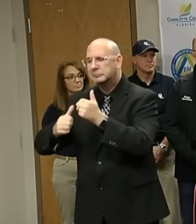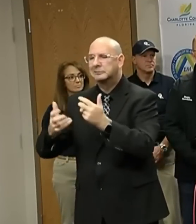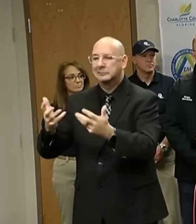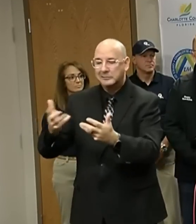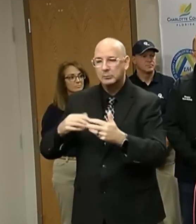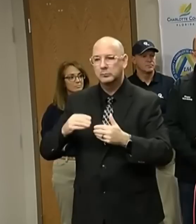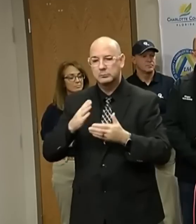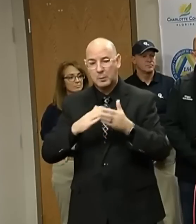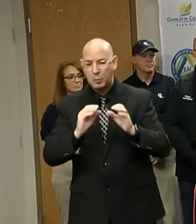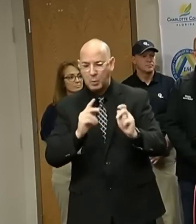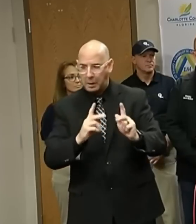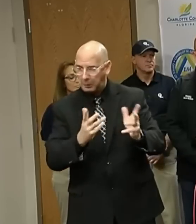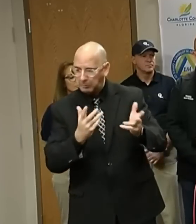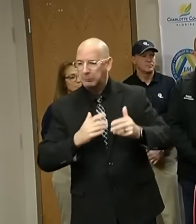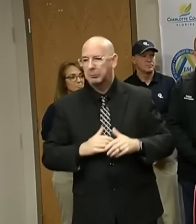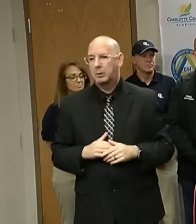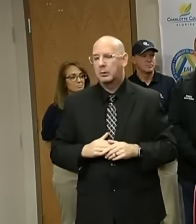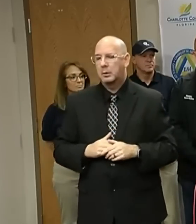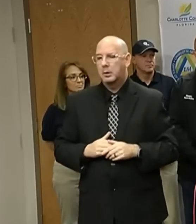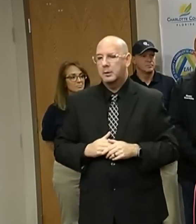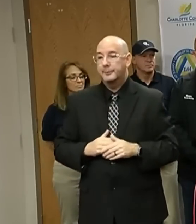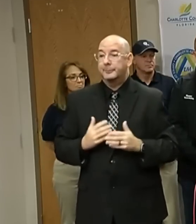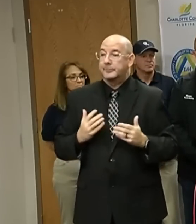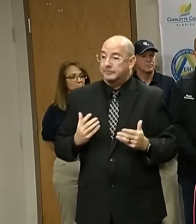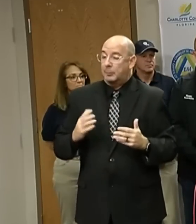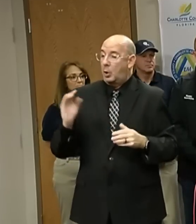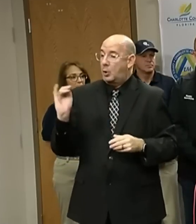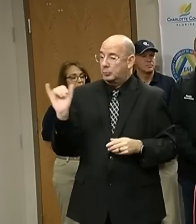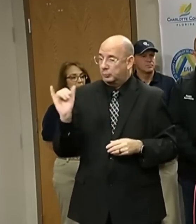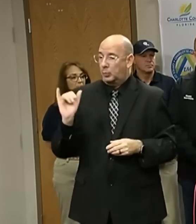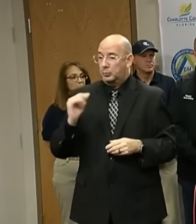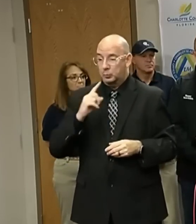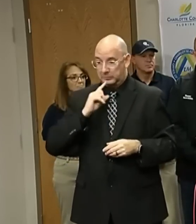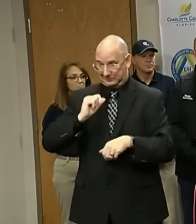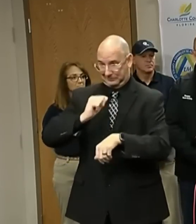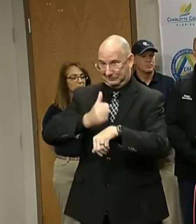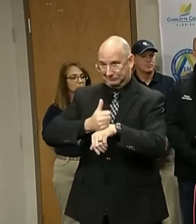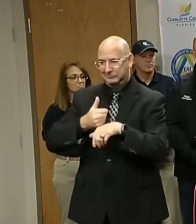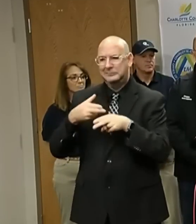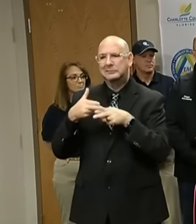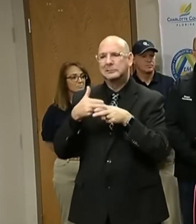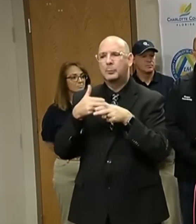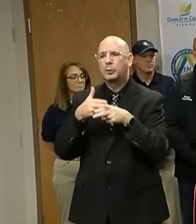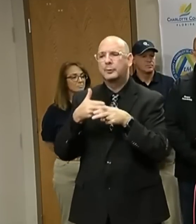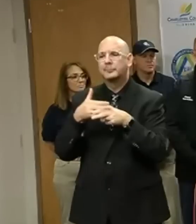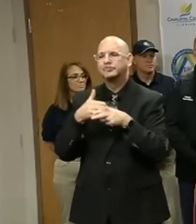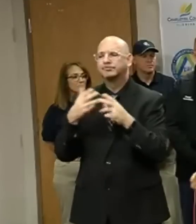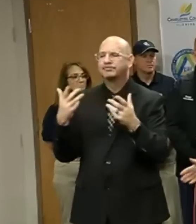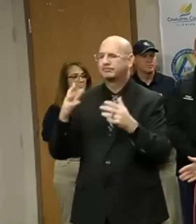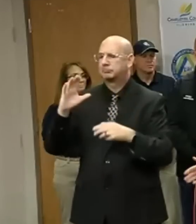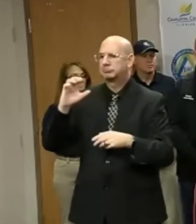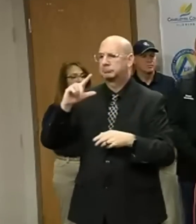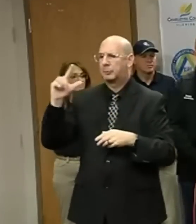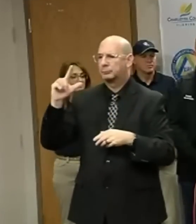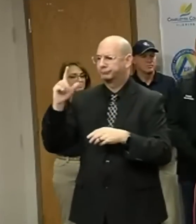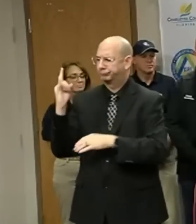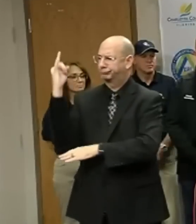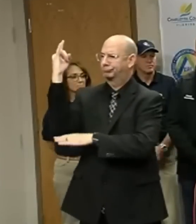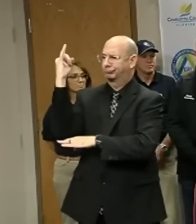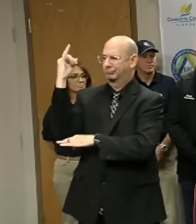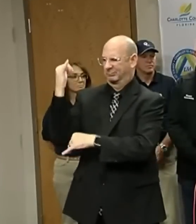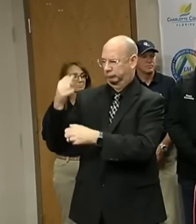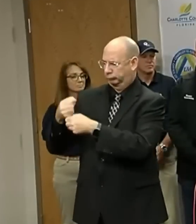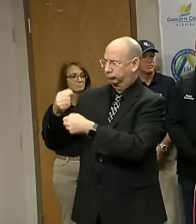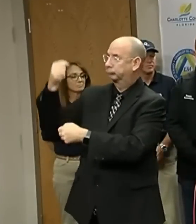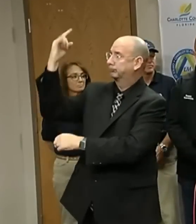our DEM is also putting the mobile cell phone towers to be able to help restore communications, and we've got an inordinate amount